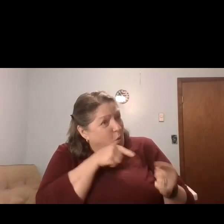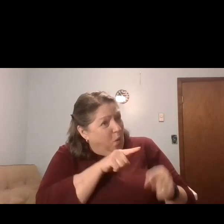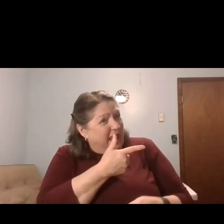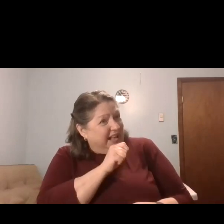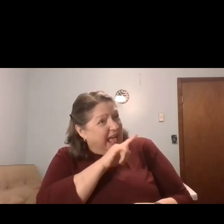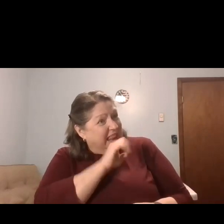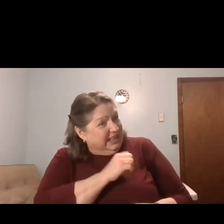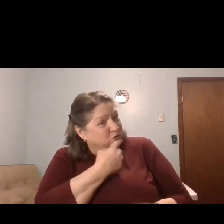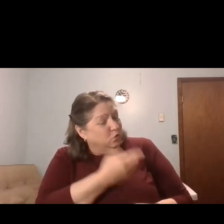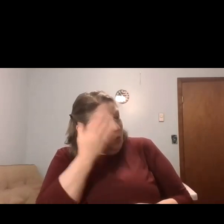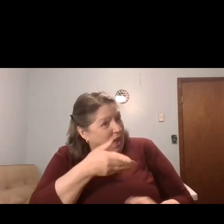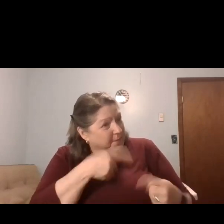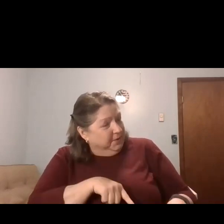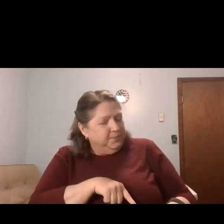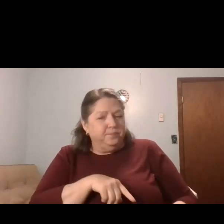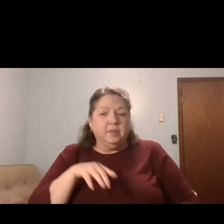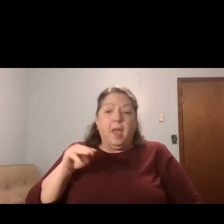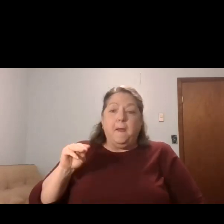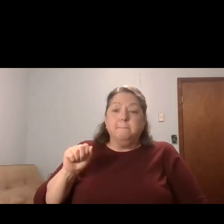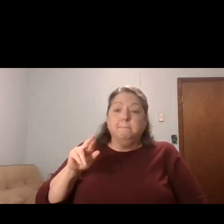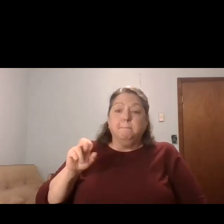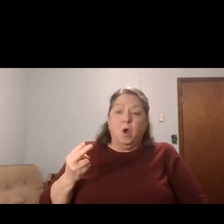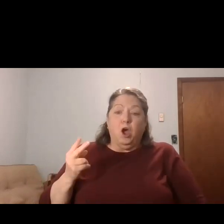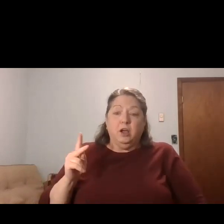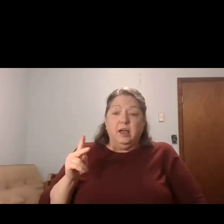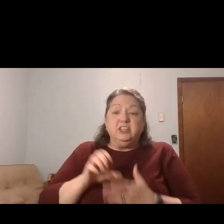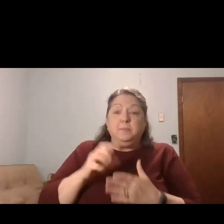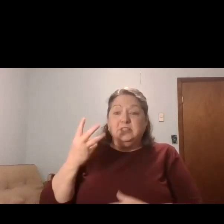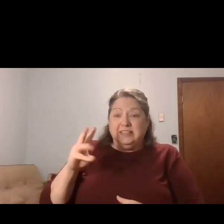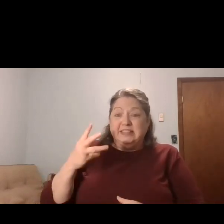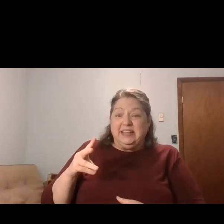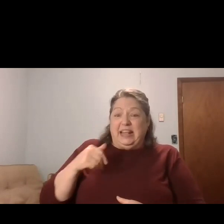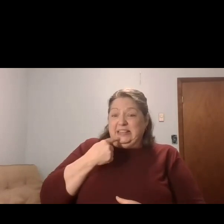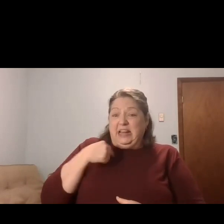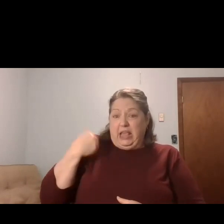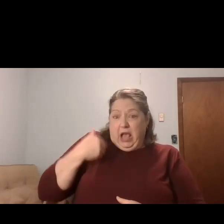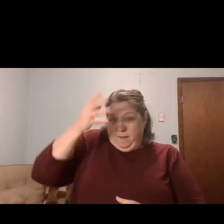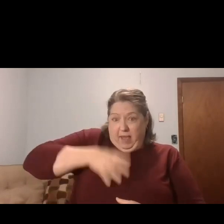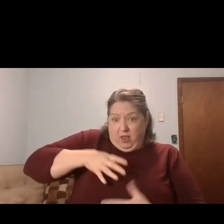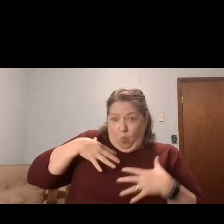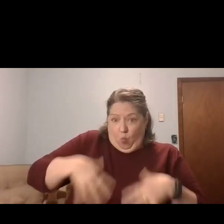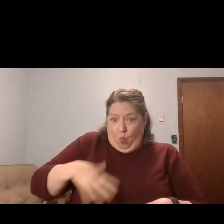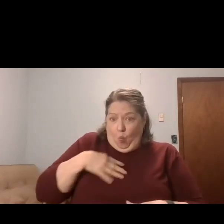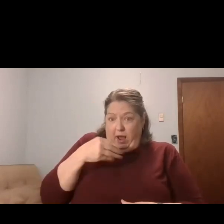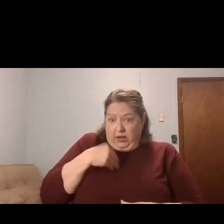6, a young man dressed in white, who we believe was an angel, said to the women, do not be